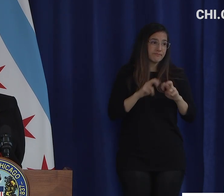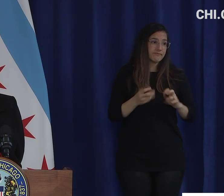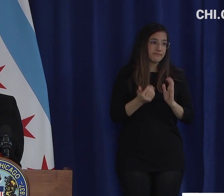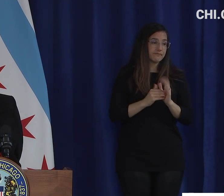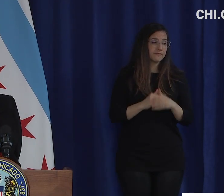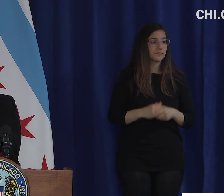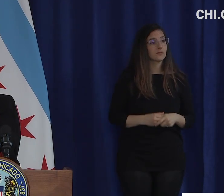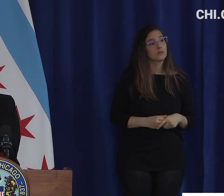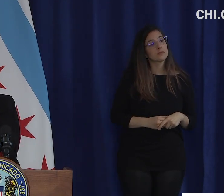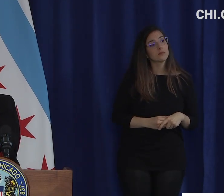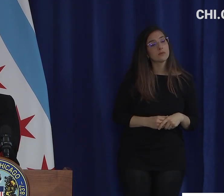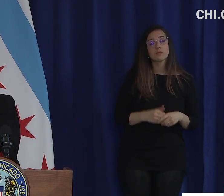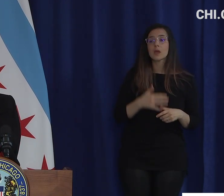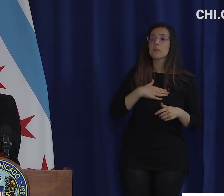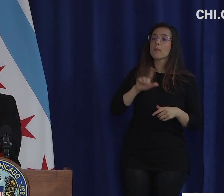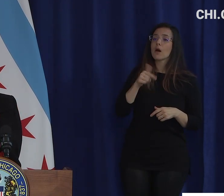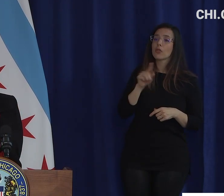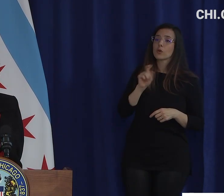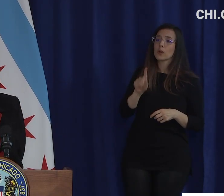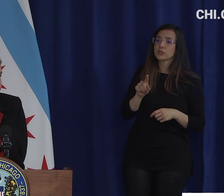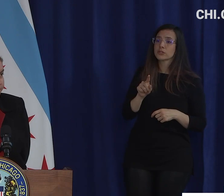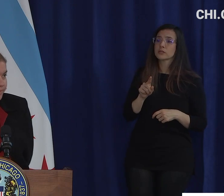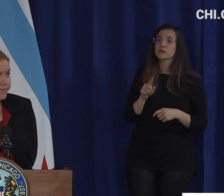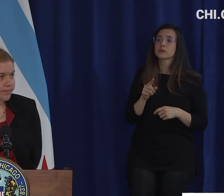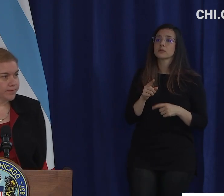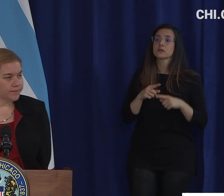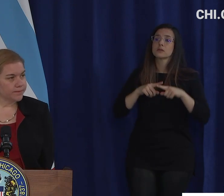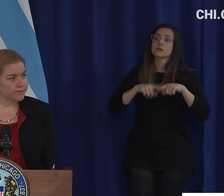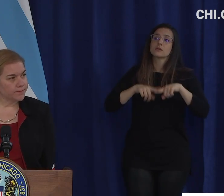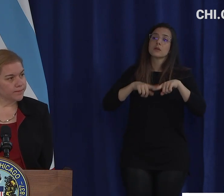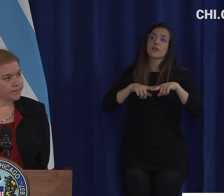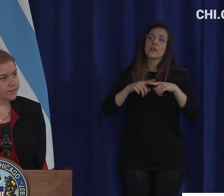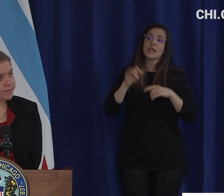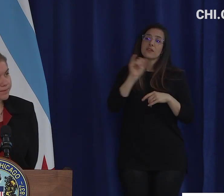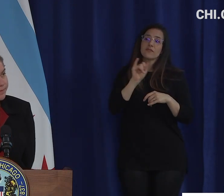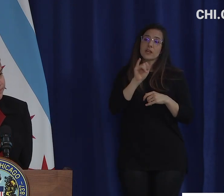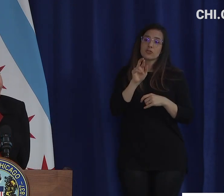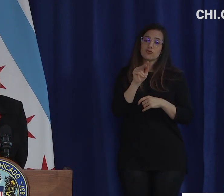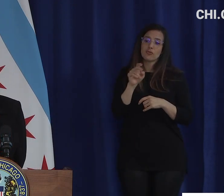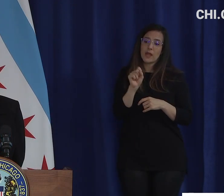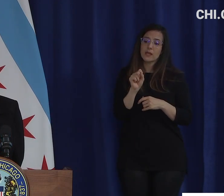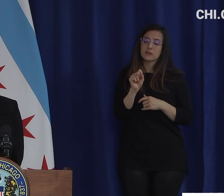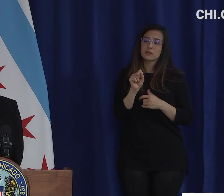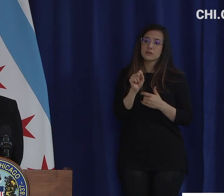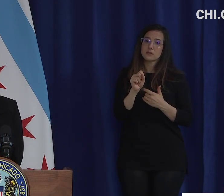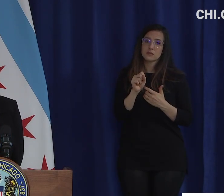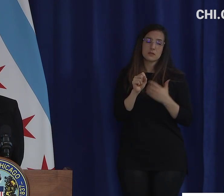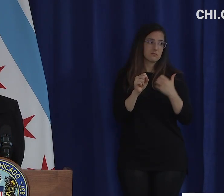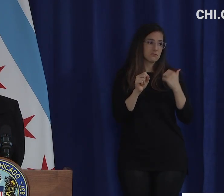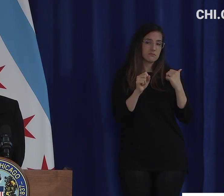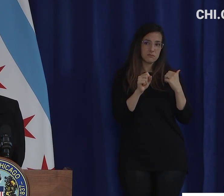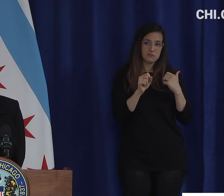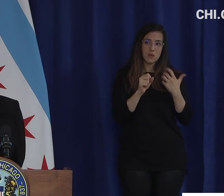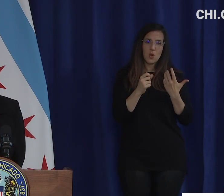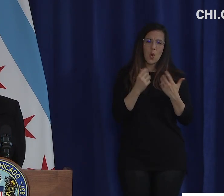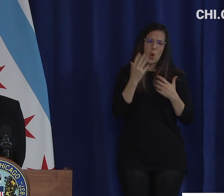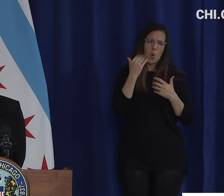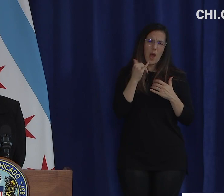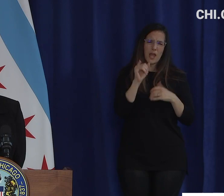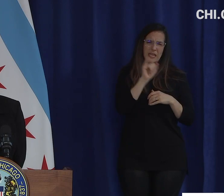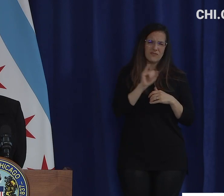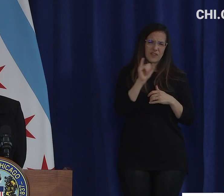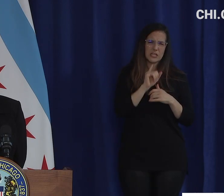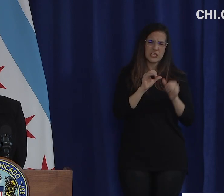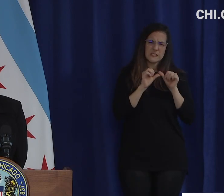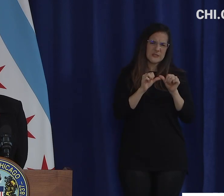is, based on the infection rates, the charts you were showing today, why are the infection rates so stubborn in that age group between 18